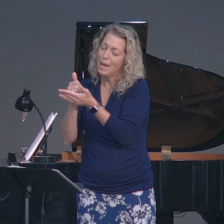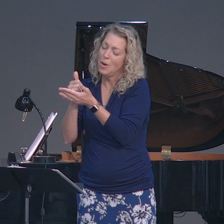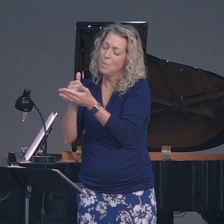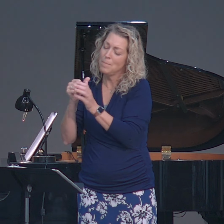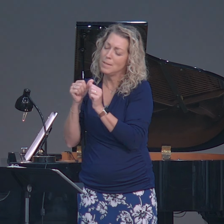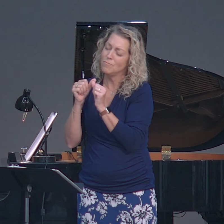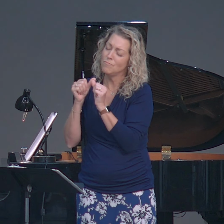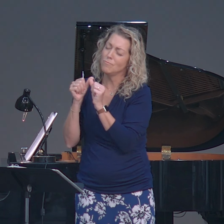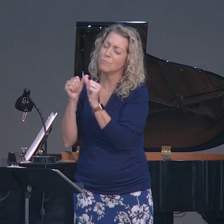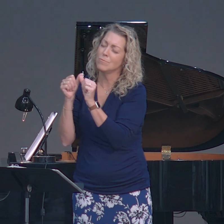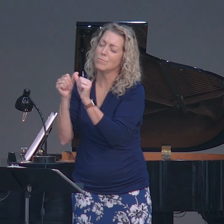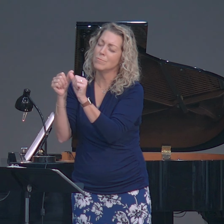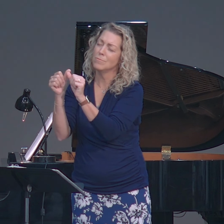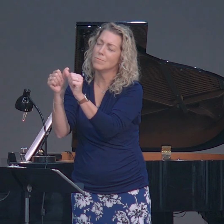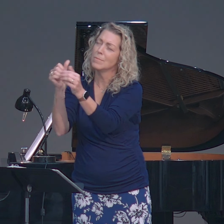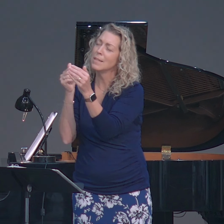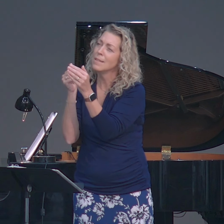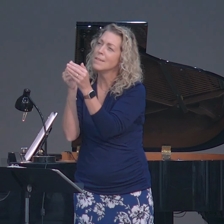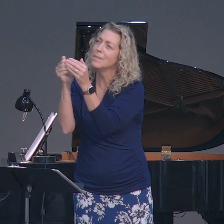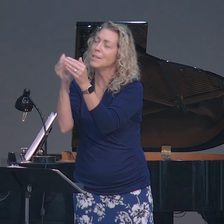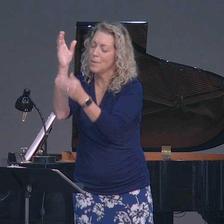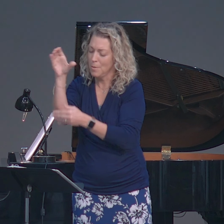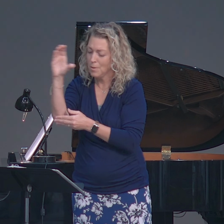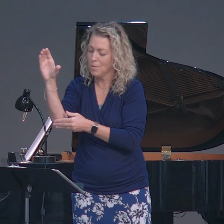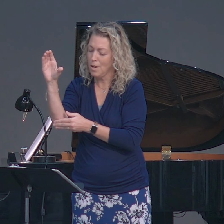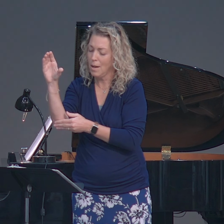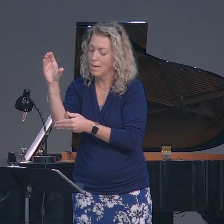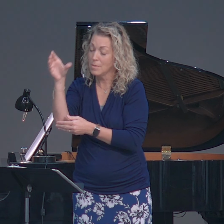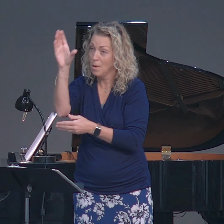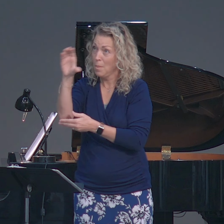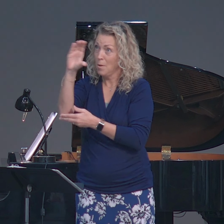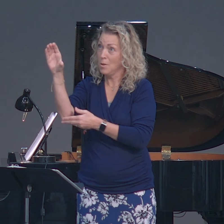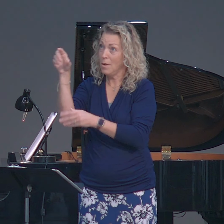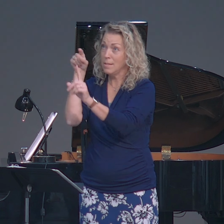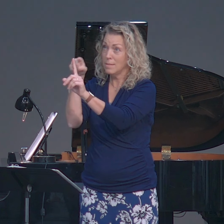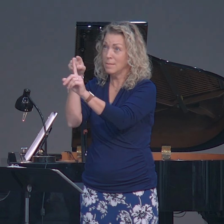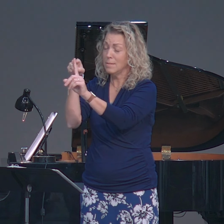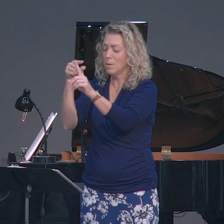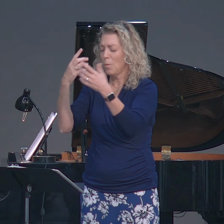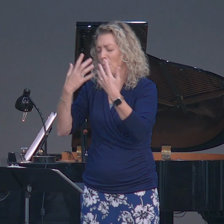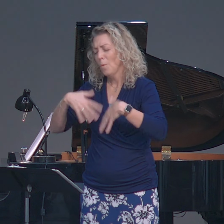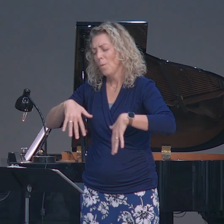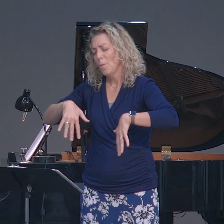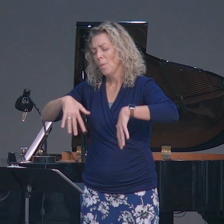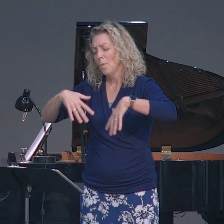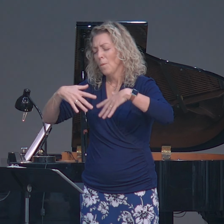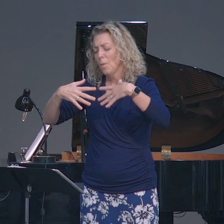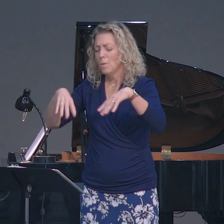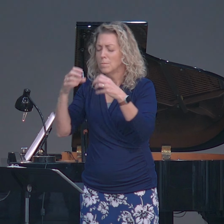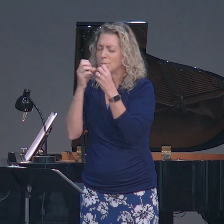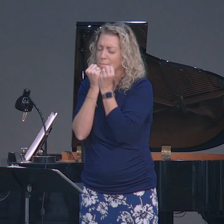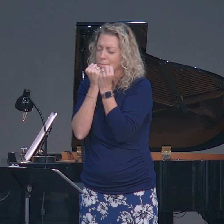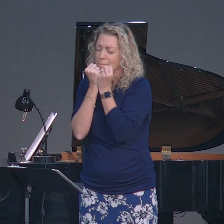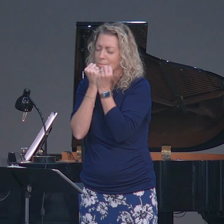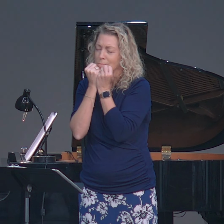keep me near the cross, there a precious